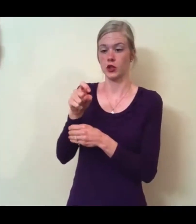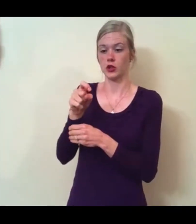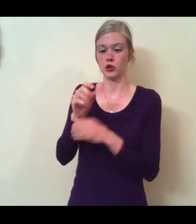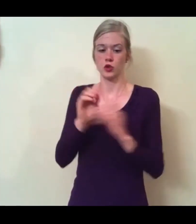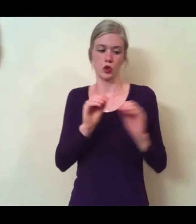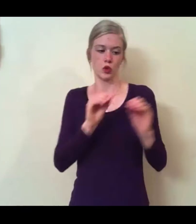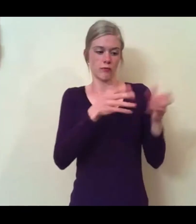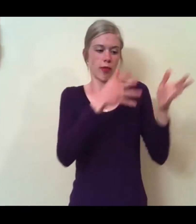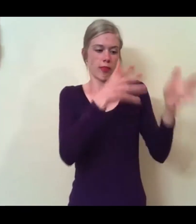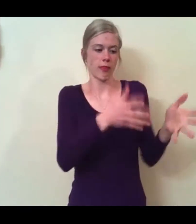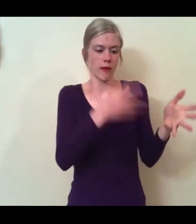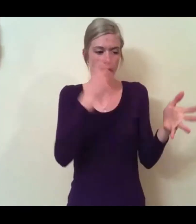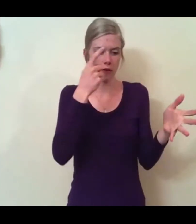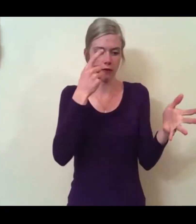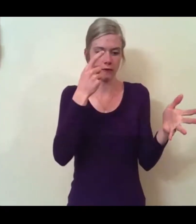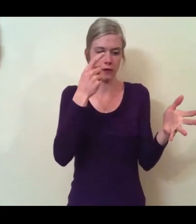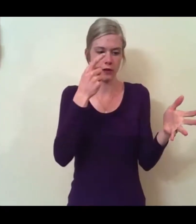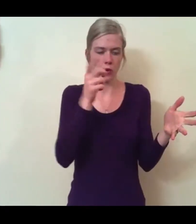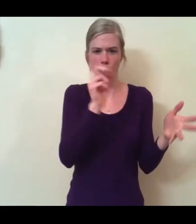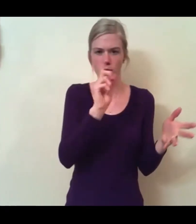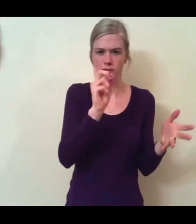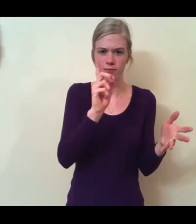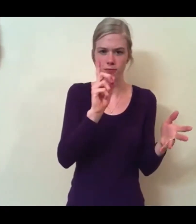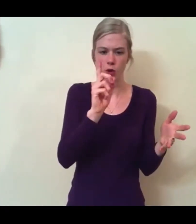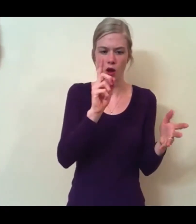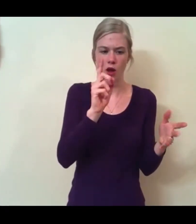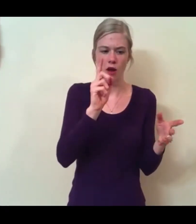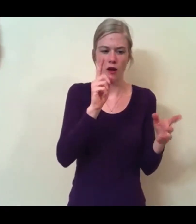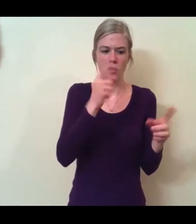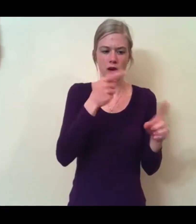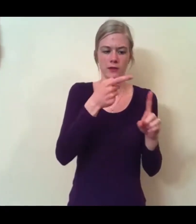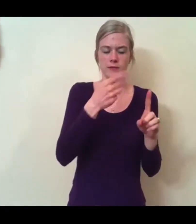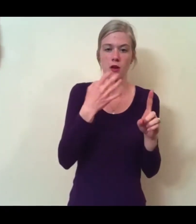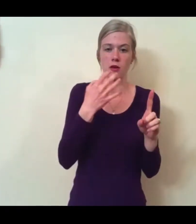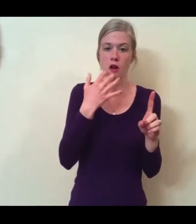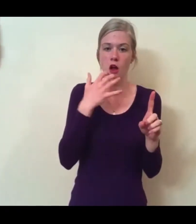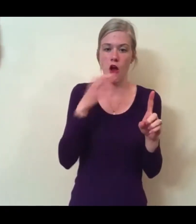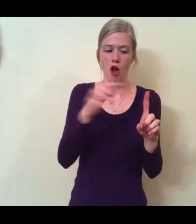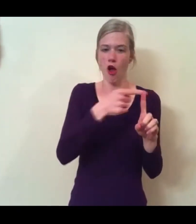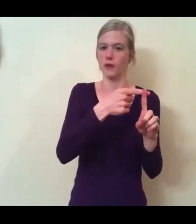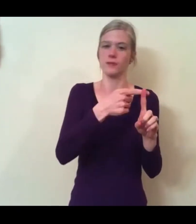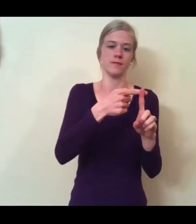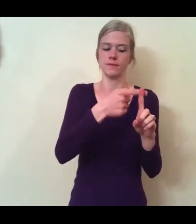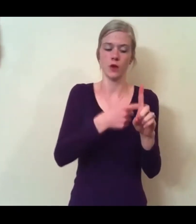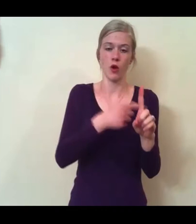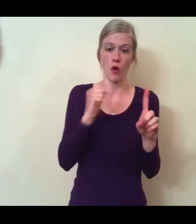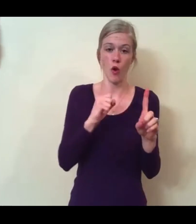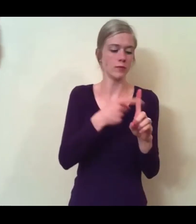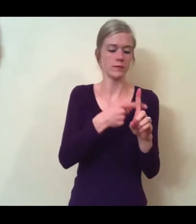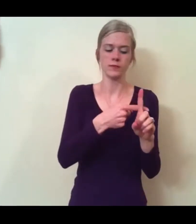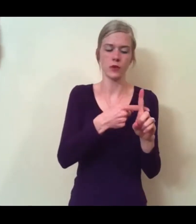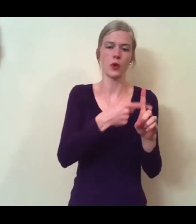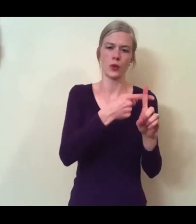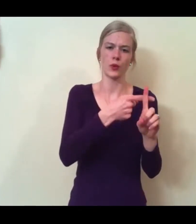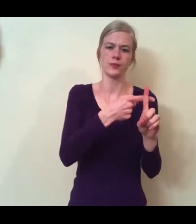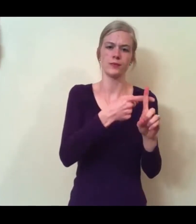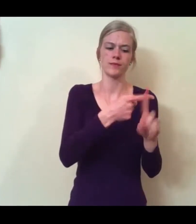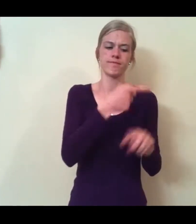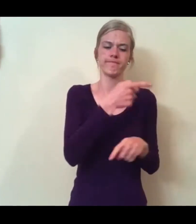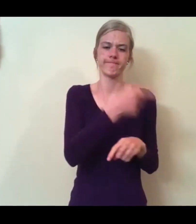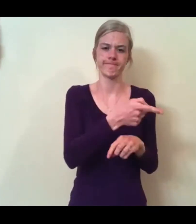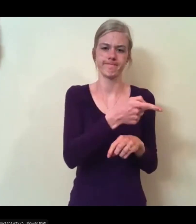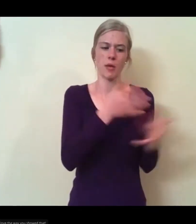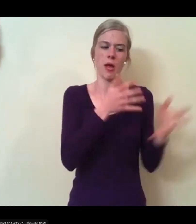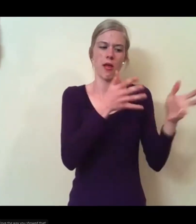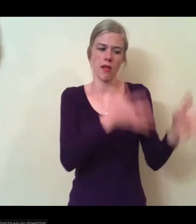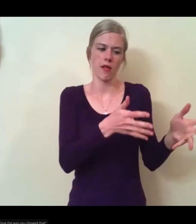time. It's not necessary to cool daffodils very much, but hyacinths and